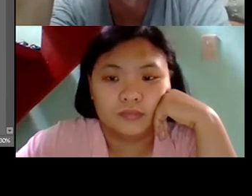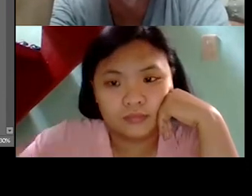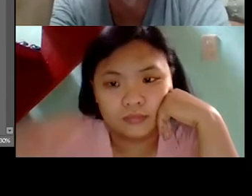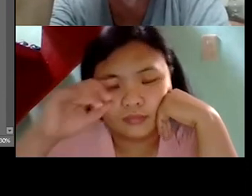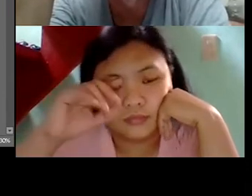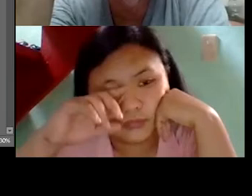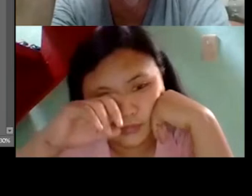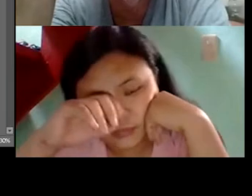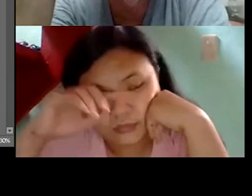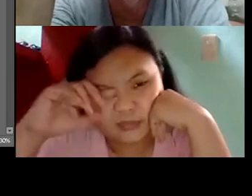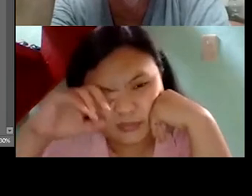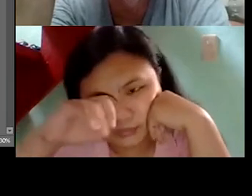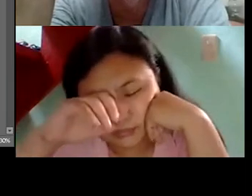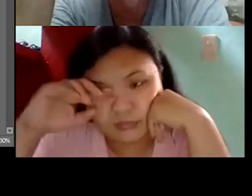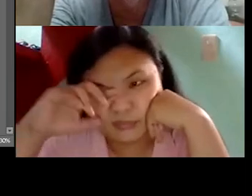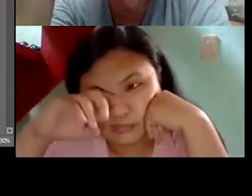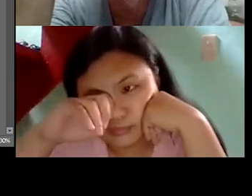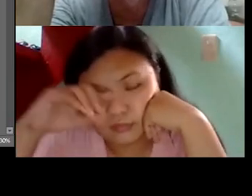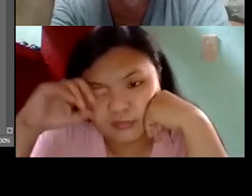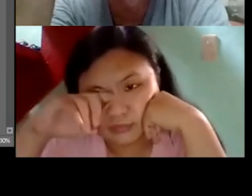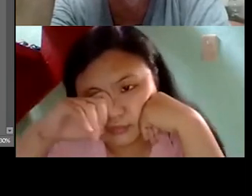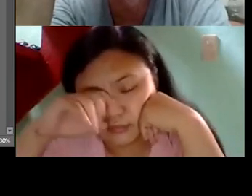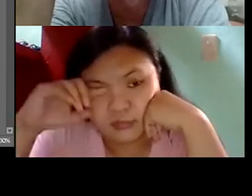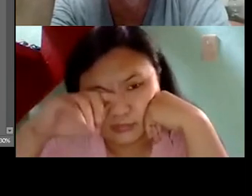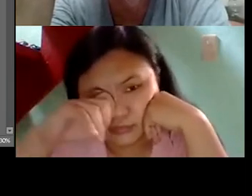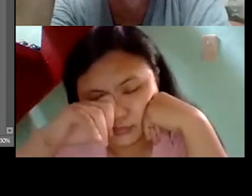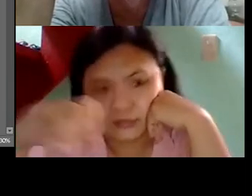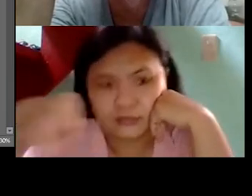Yeah, Yami saying yes. And